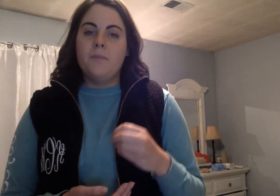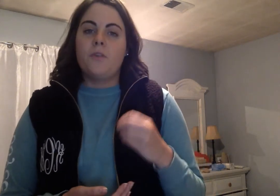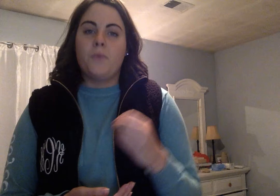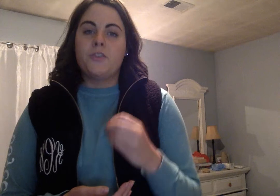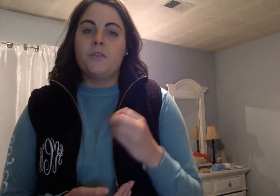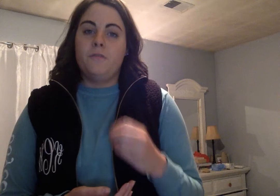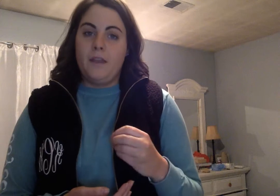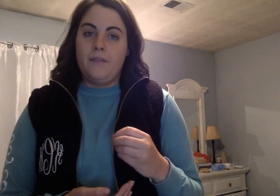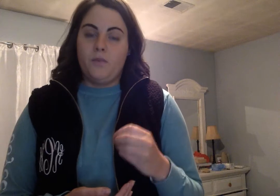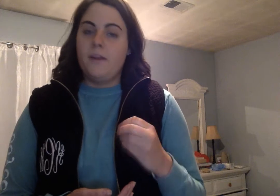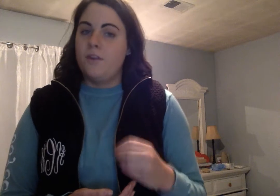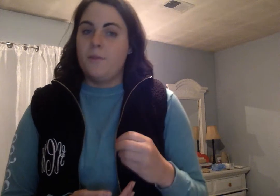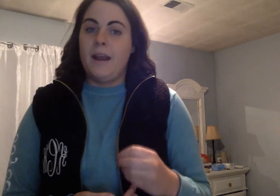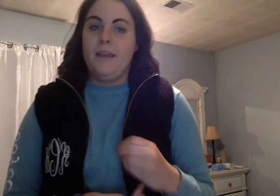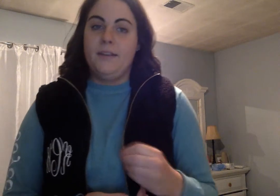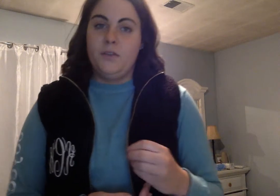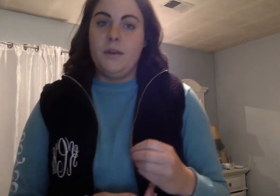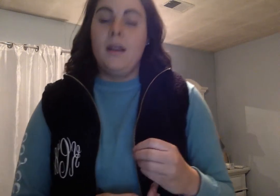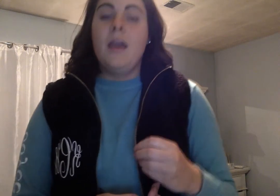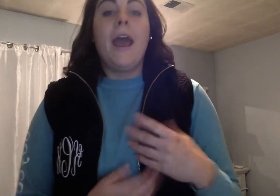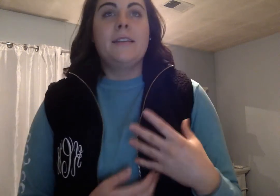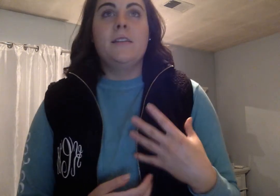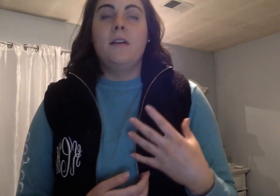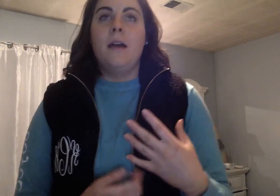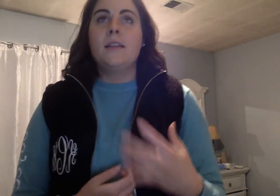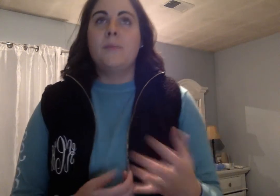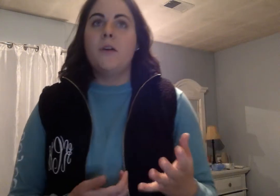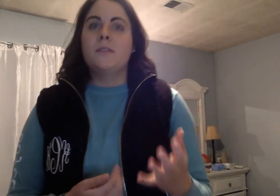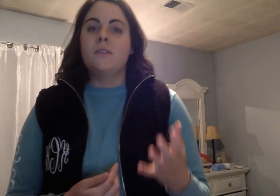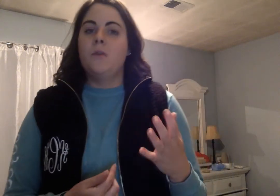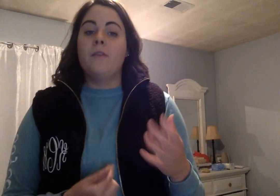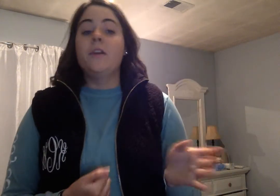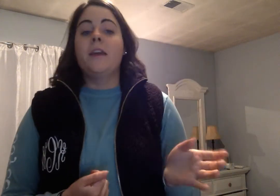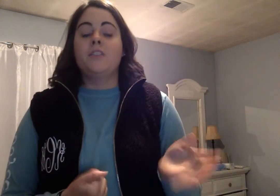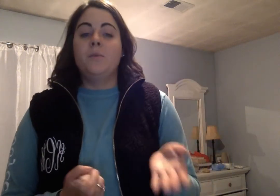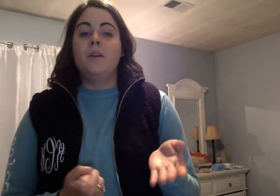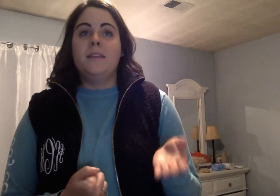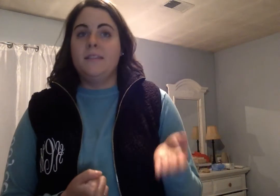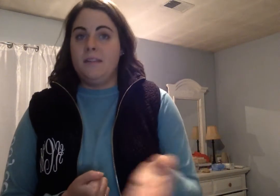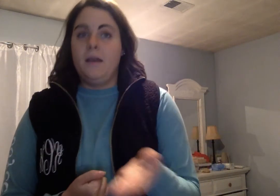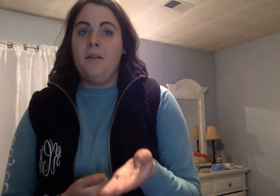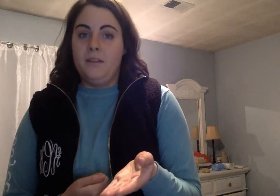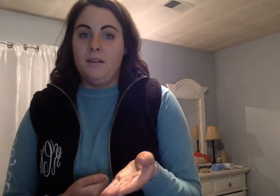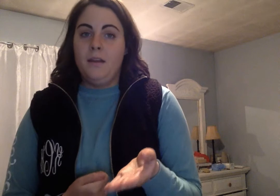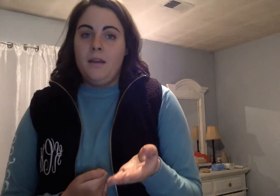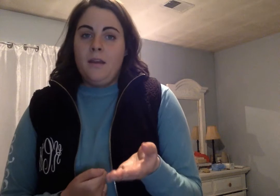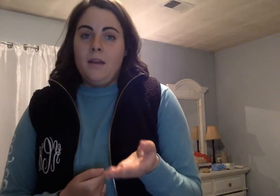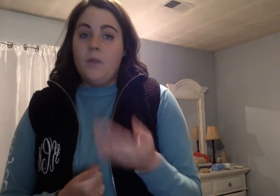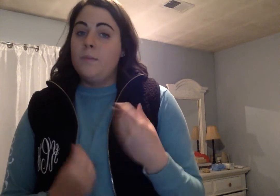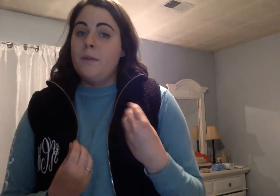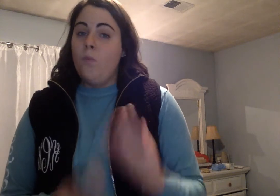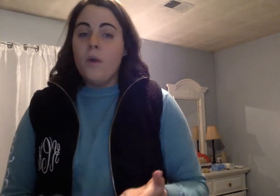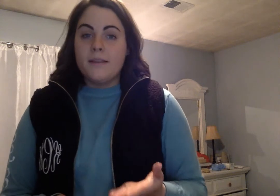deeper, richer flavor whenever you're biting into it, as opposed to if we had just put these into the oven, it would be